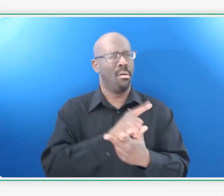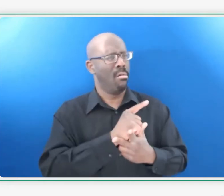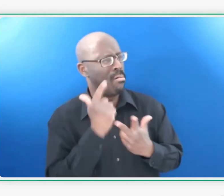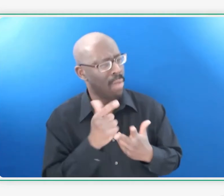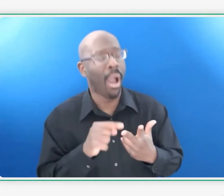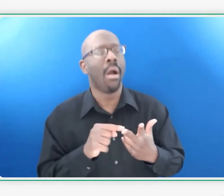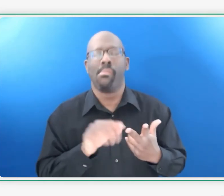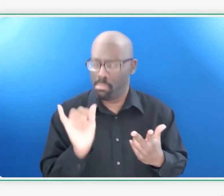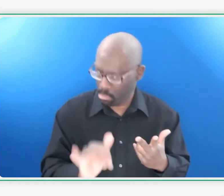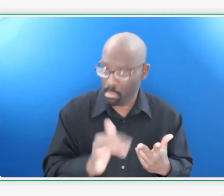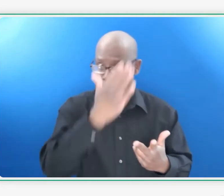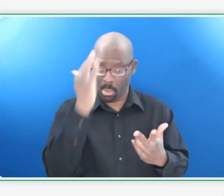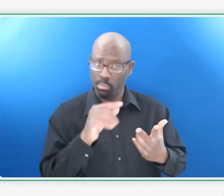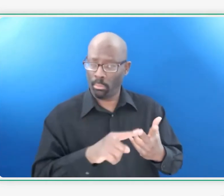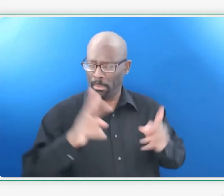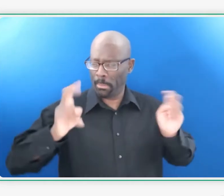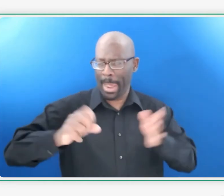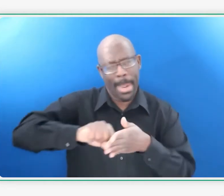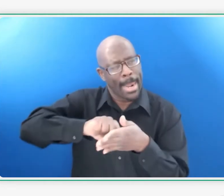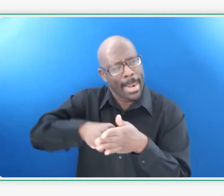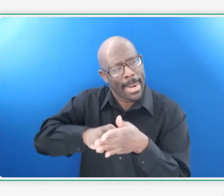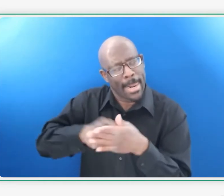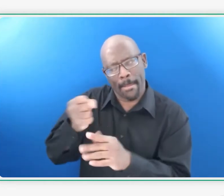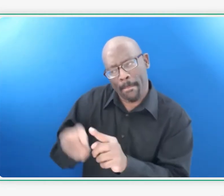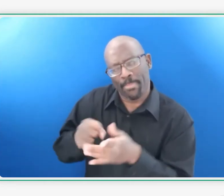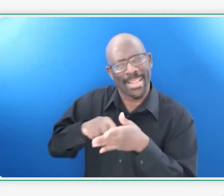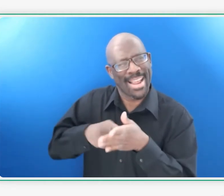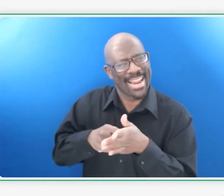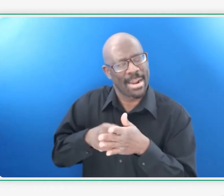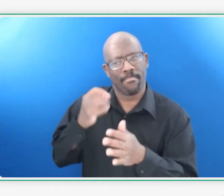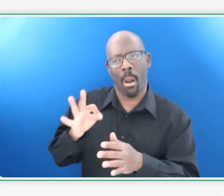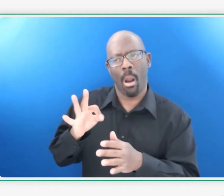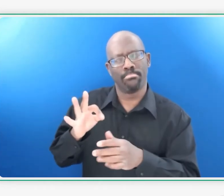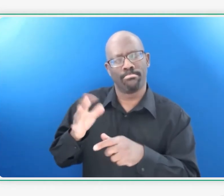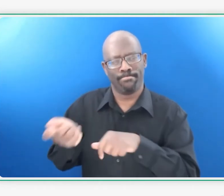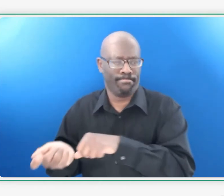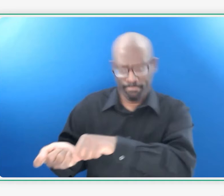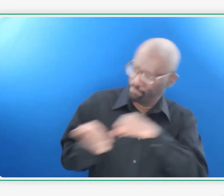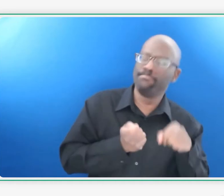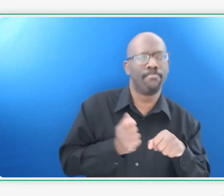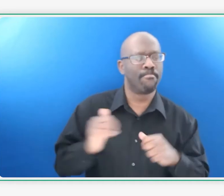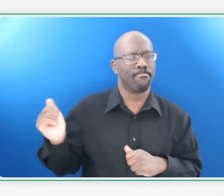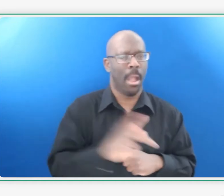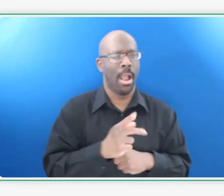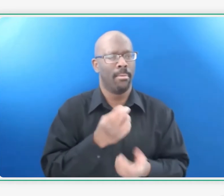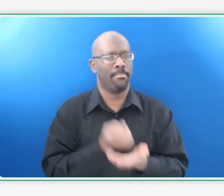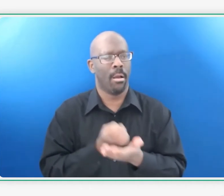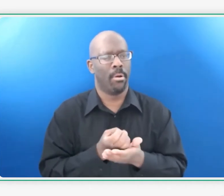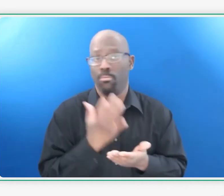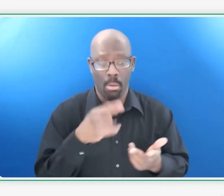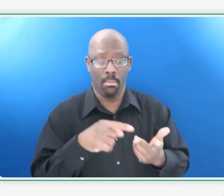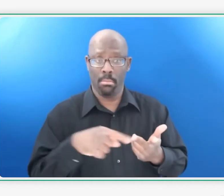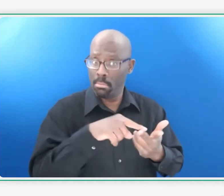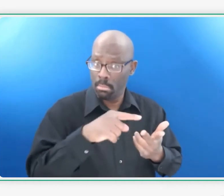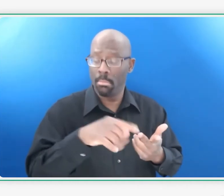and universities. So you may be wondering why the third group? Well, the thing is that they are the key